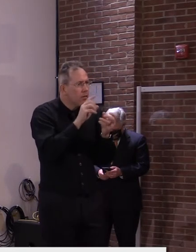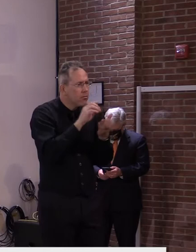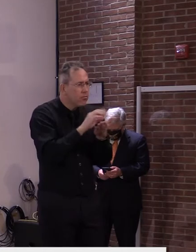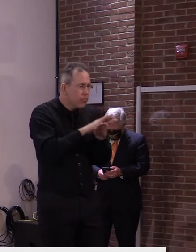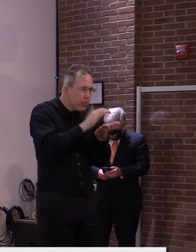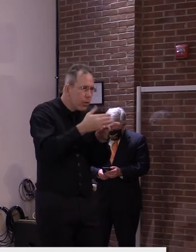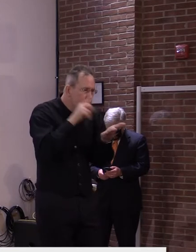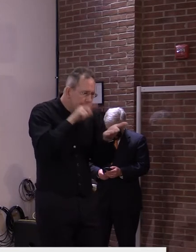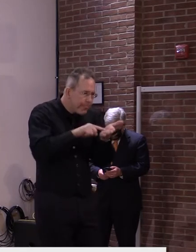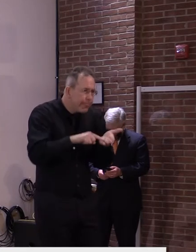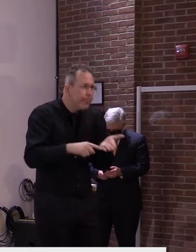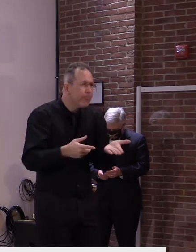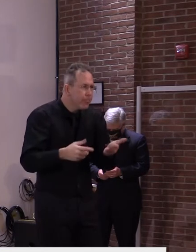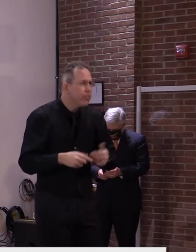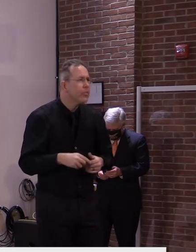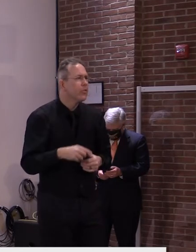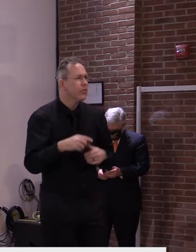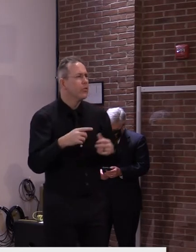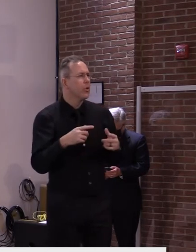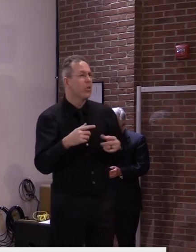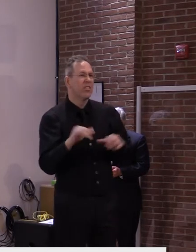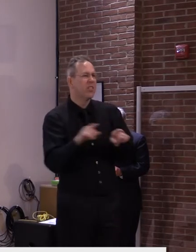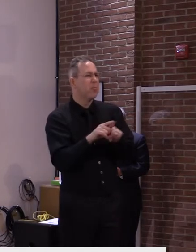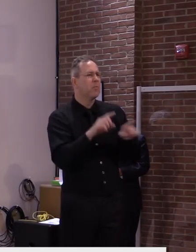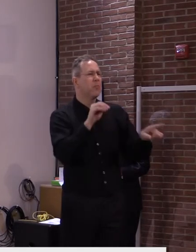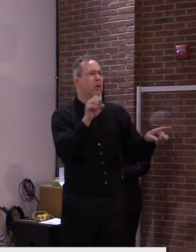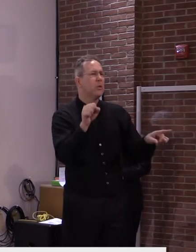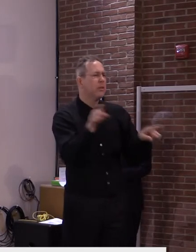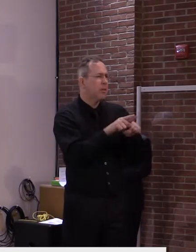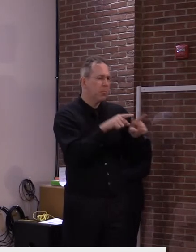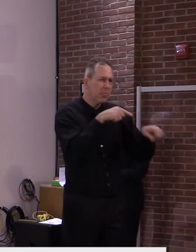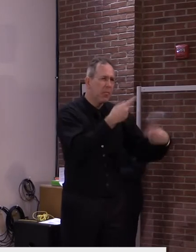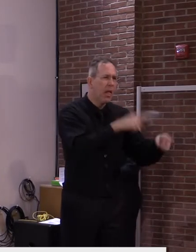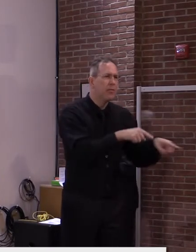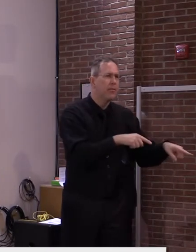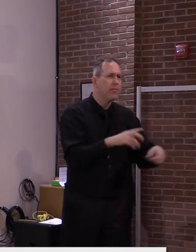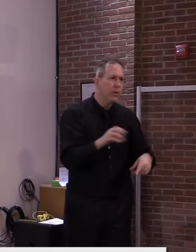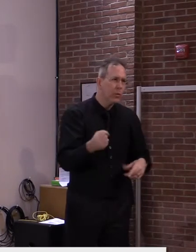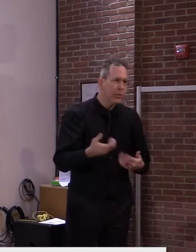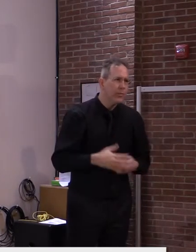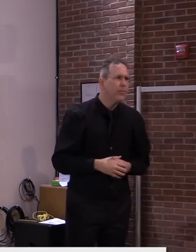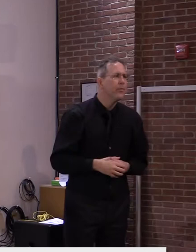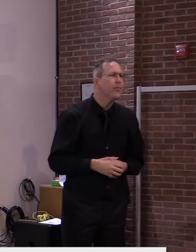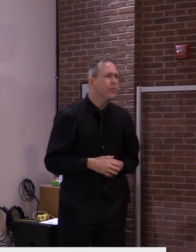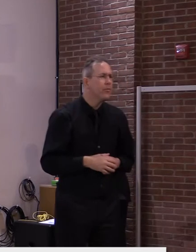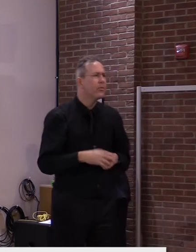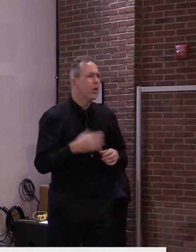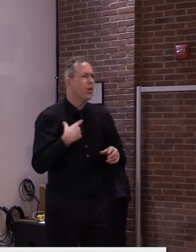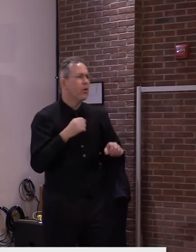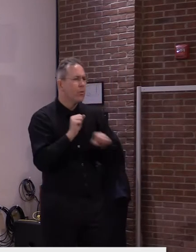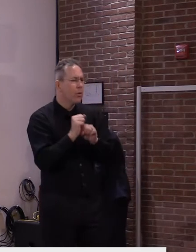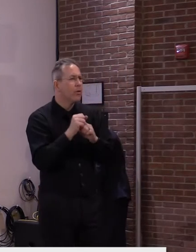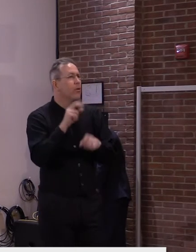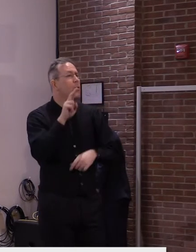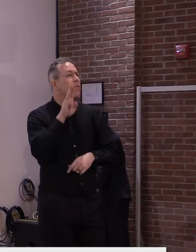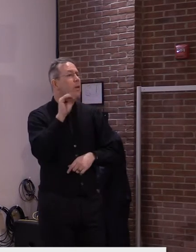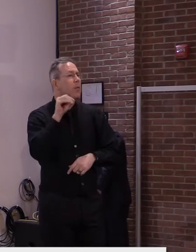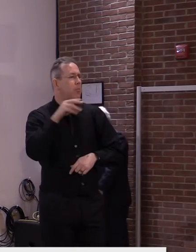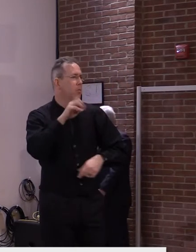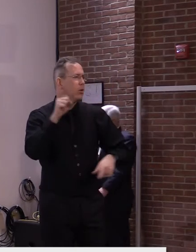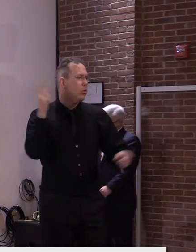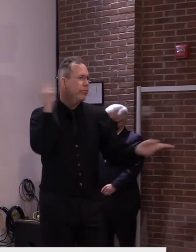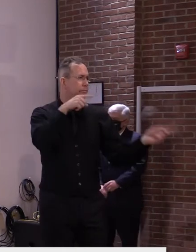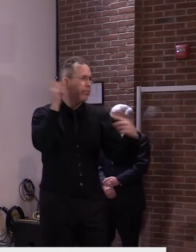state of Massachusetts as well, and with UVM to ramp up, if you will, that capacity for